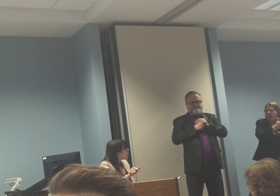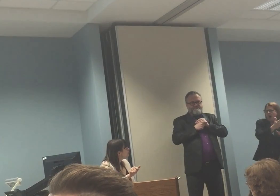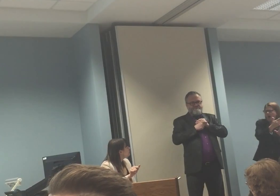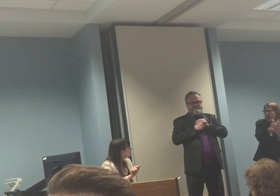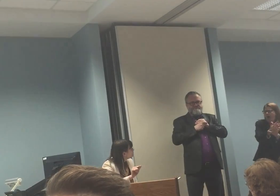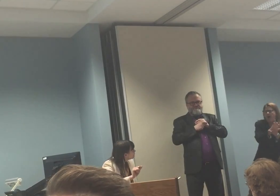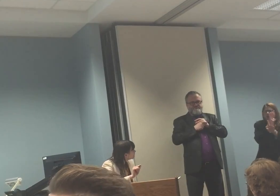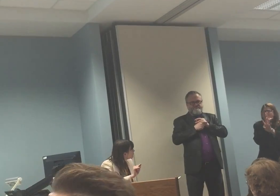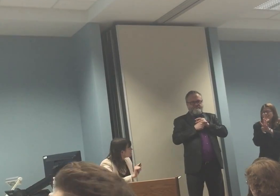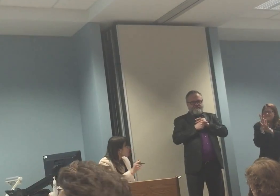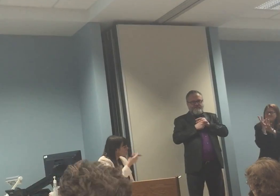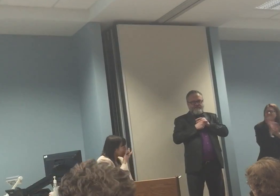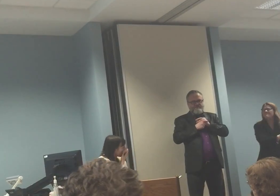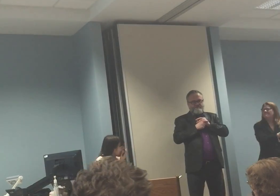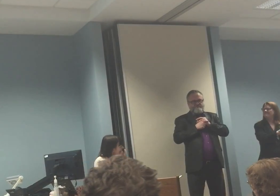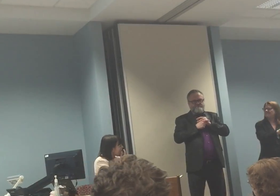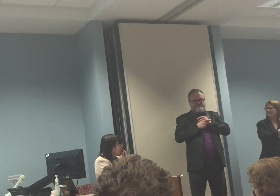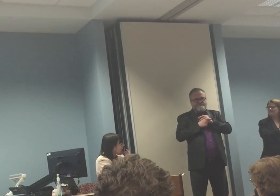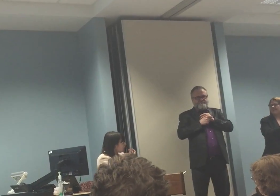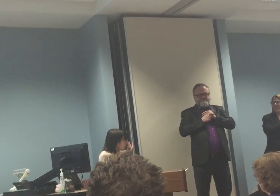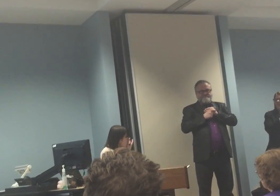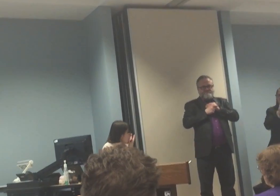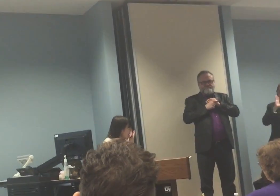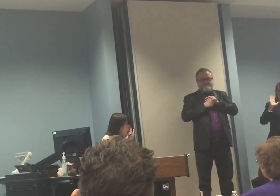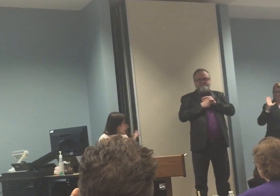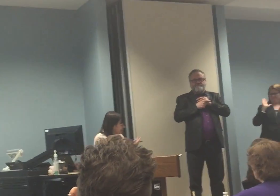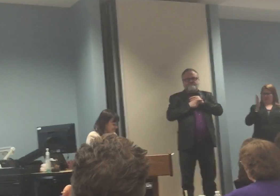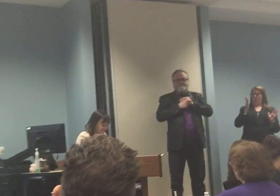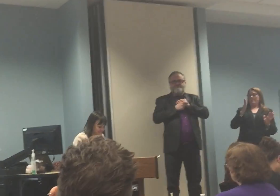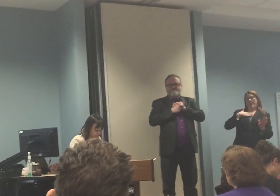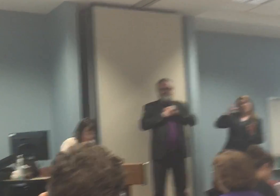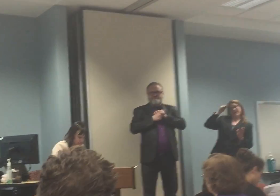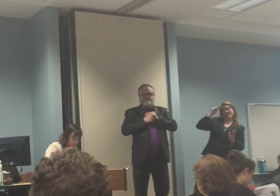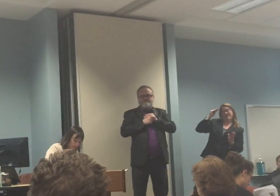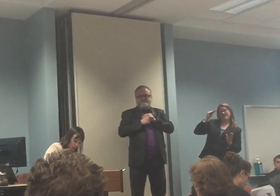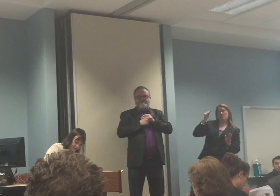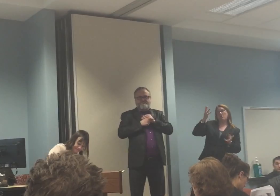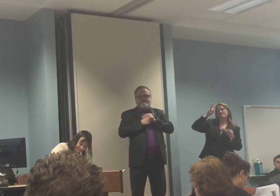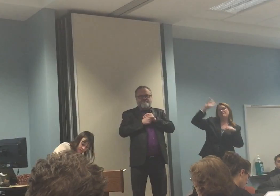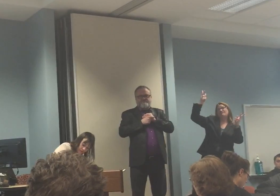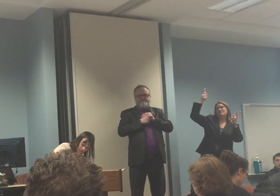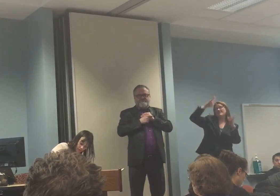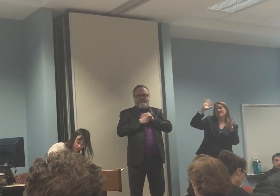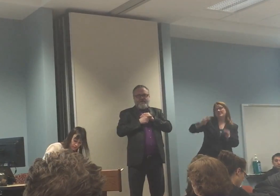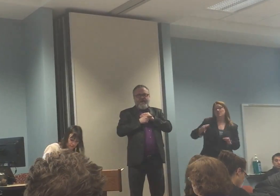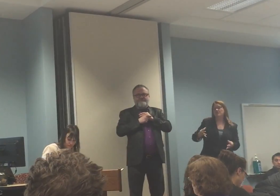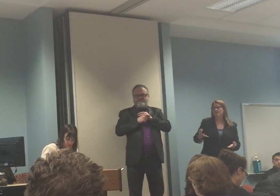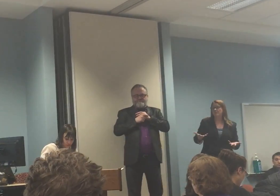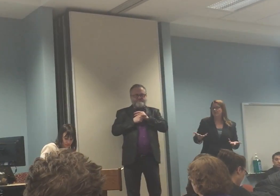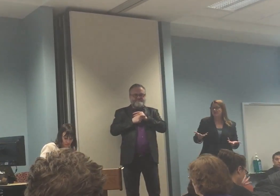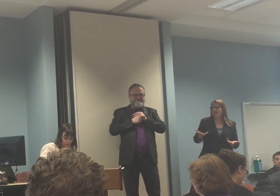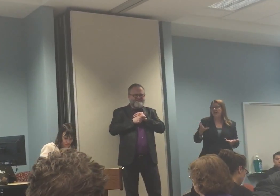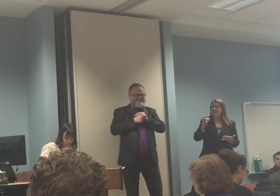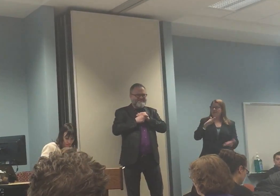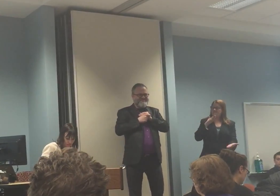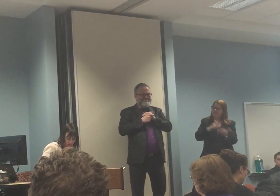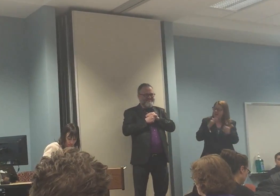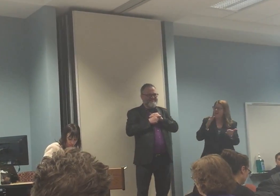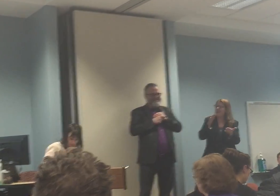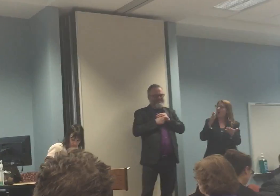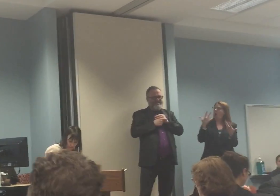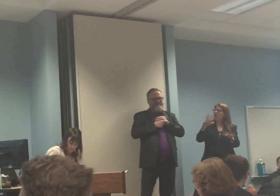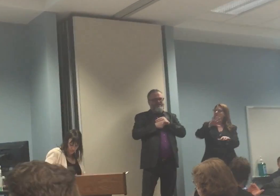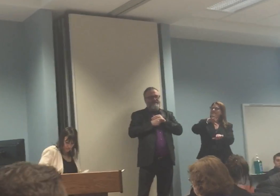blatantly disregarded for an apparently, in our opinion, arbitrary decision that violates what has